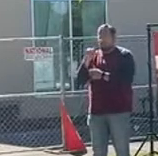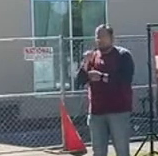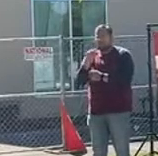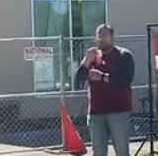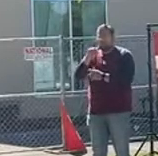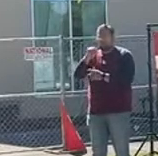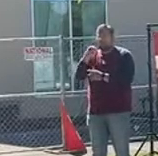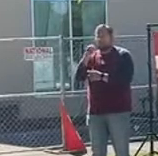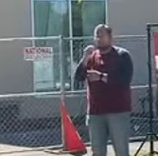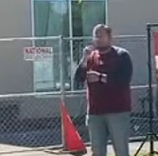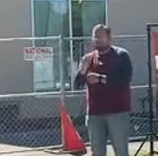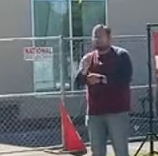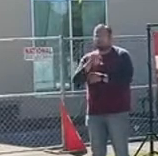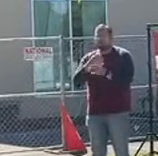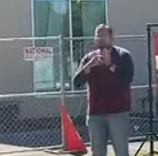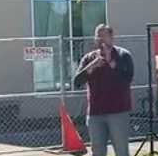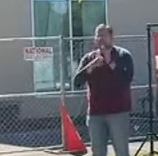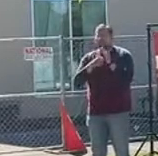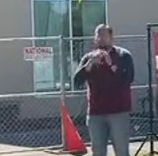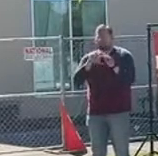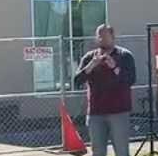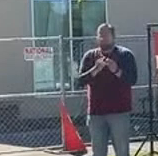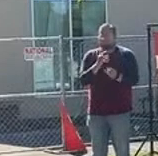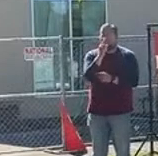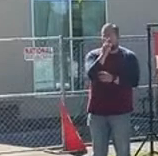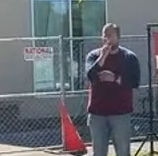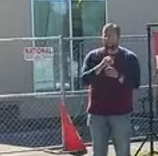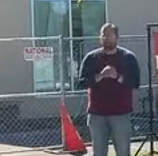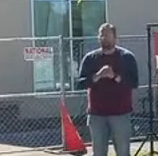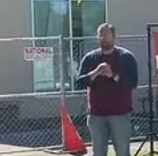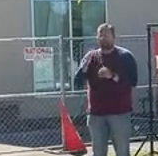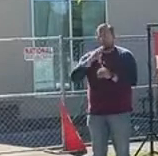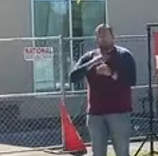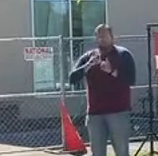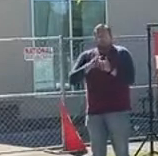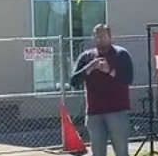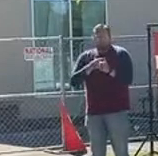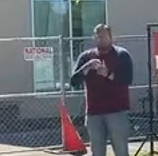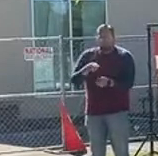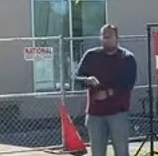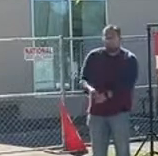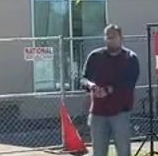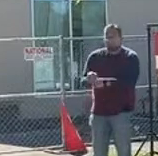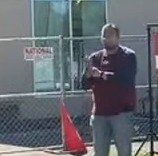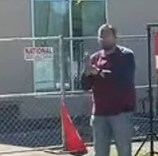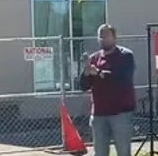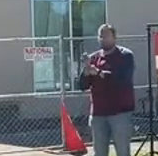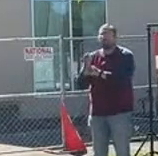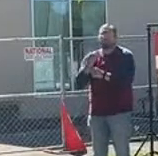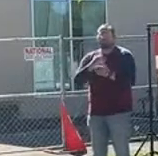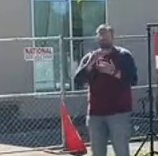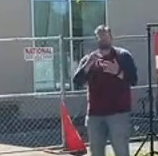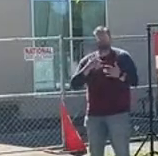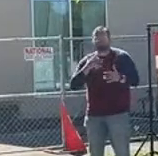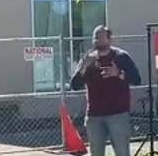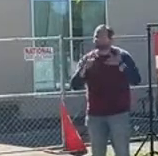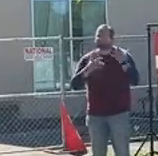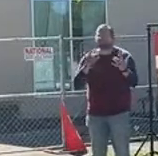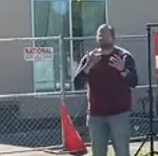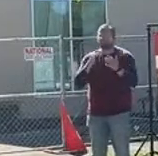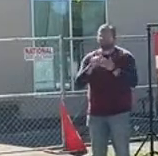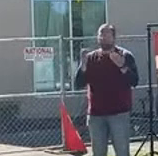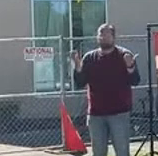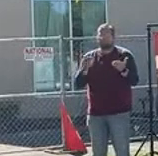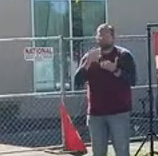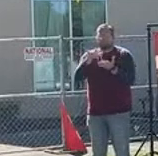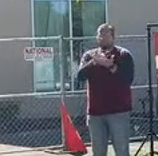represent Ward 1 here in the city of Salem. This is my first groundbreaking, and I'm so excited that it's here at a